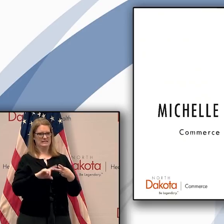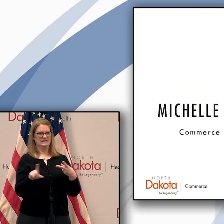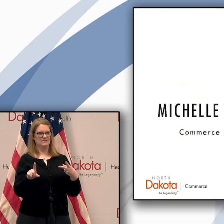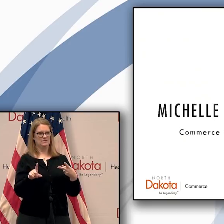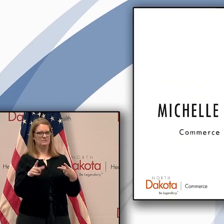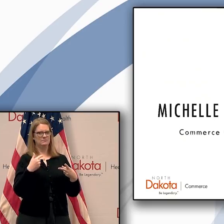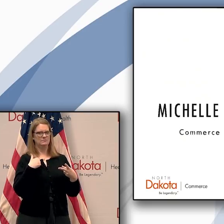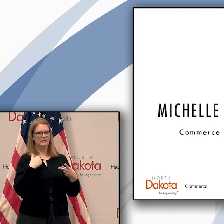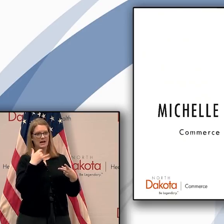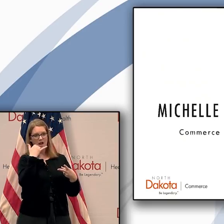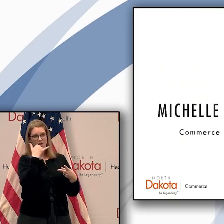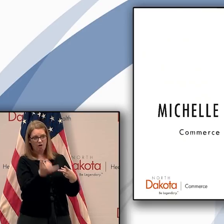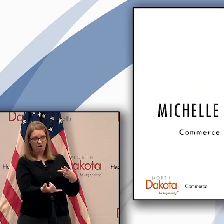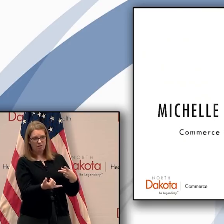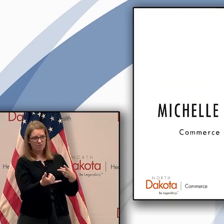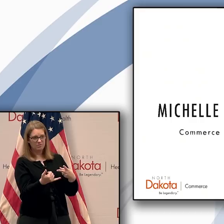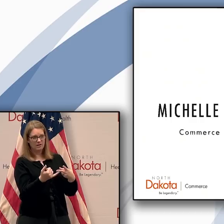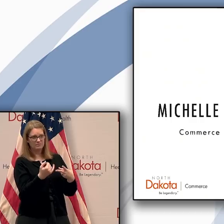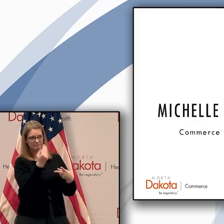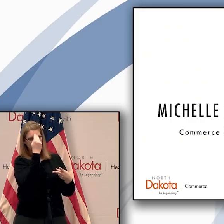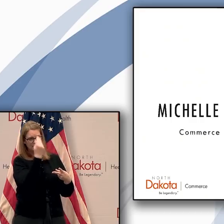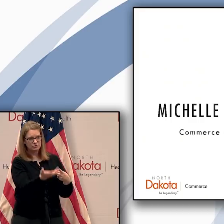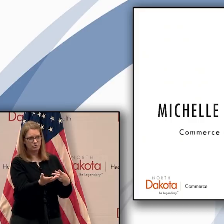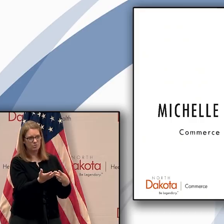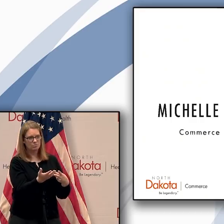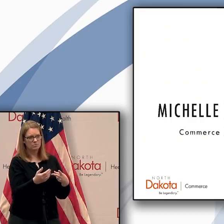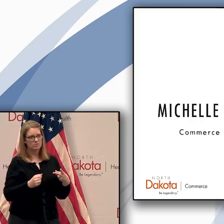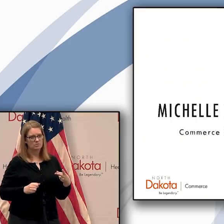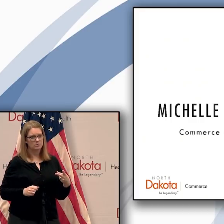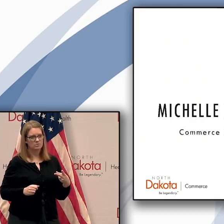up with you on those dates, if that's all right.